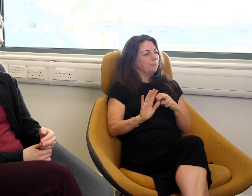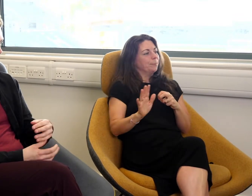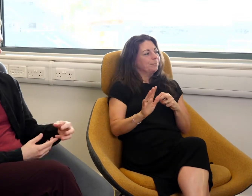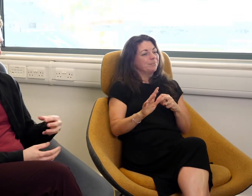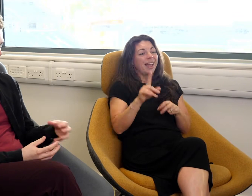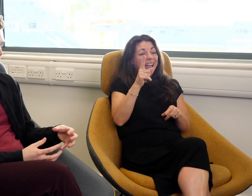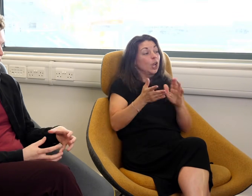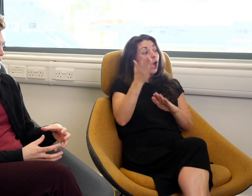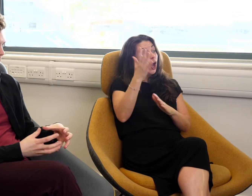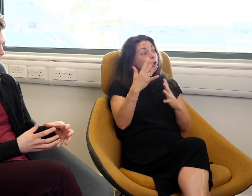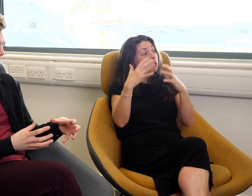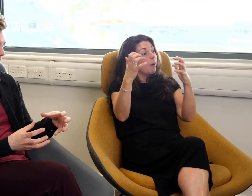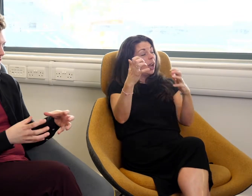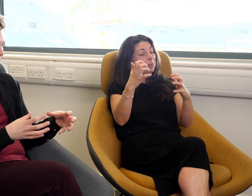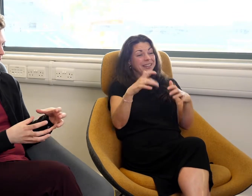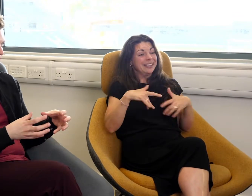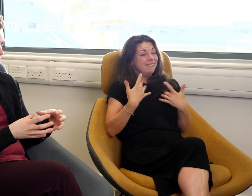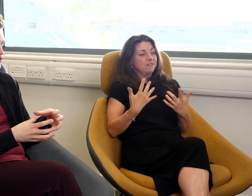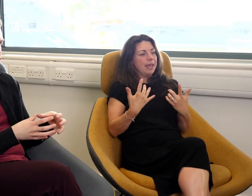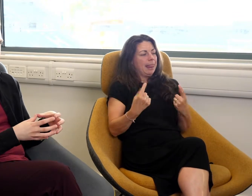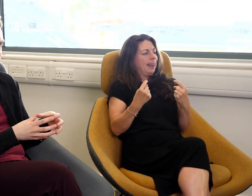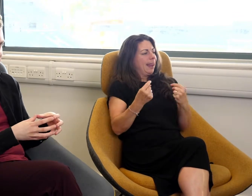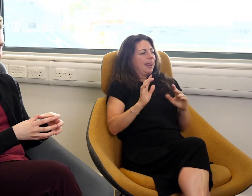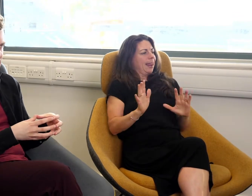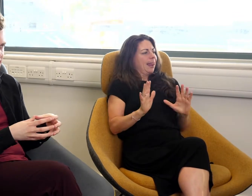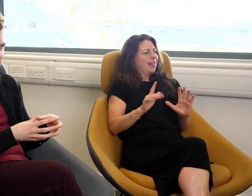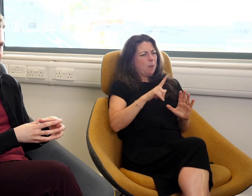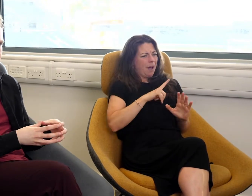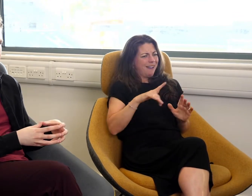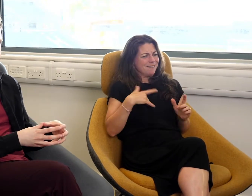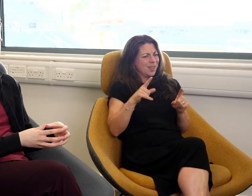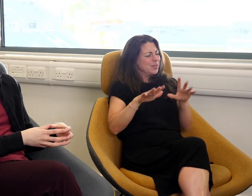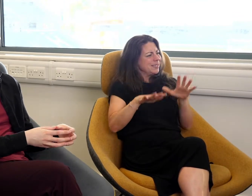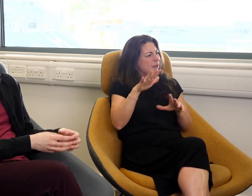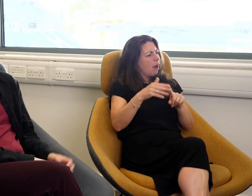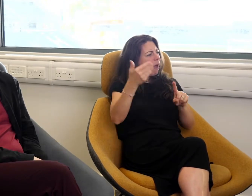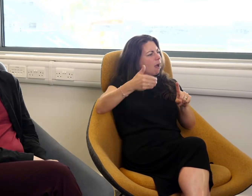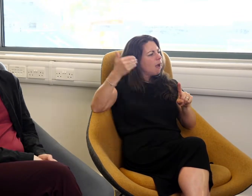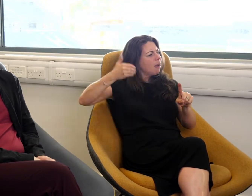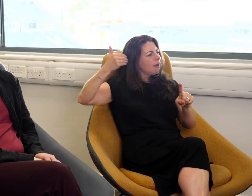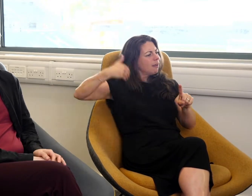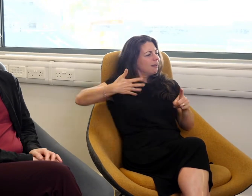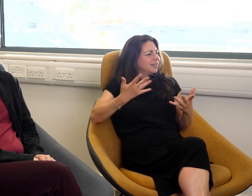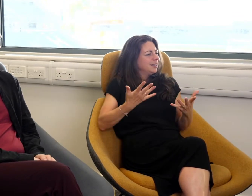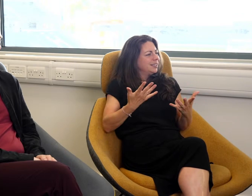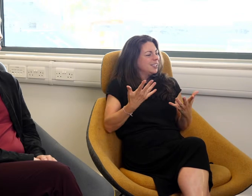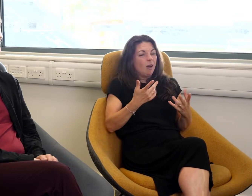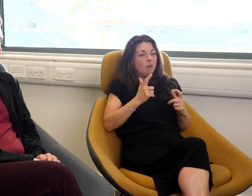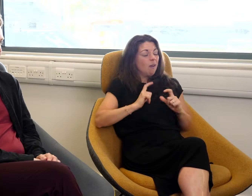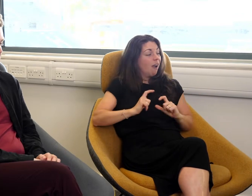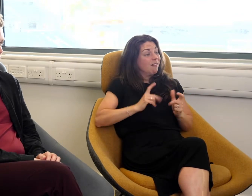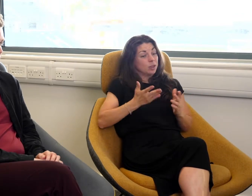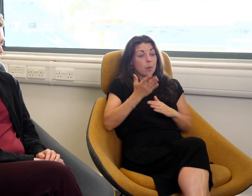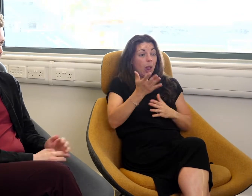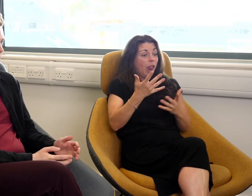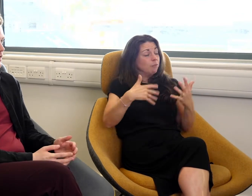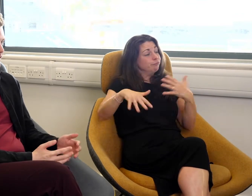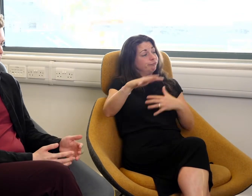that sense, because it didn't feel too different of an environment in that way. but obviously the actual scale of the